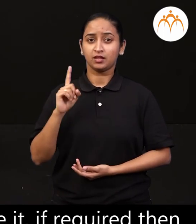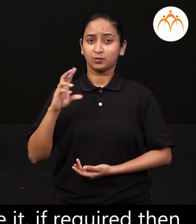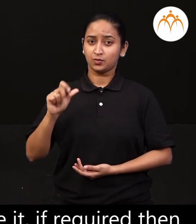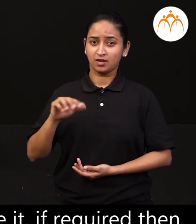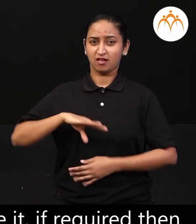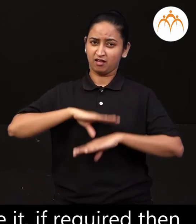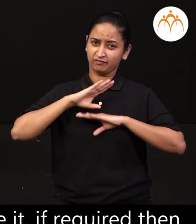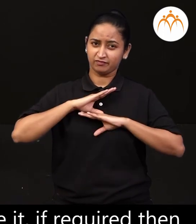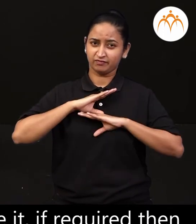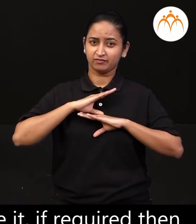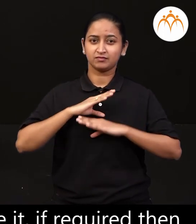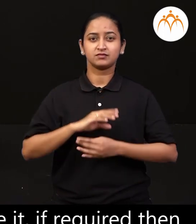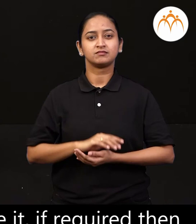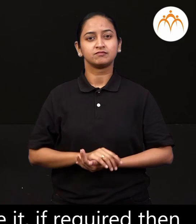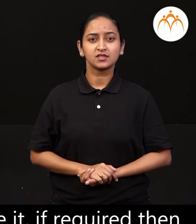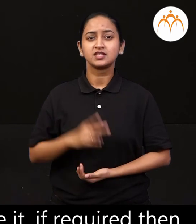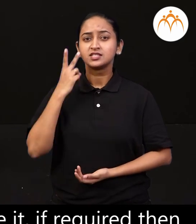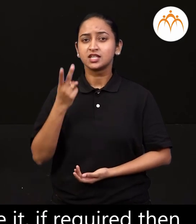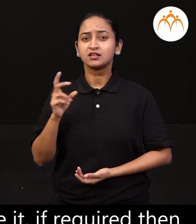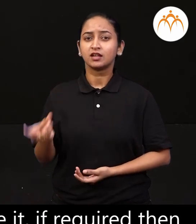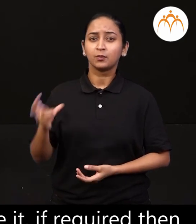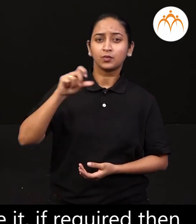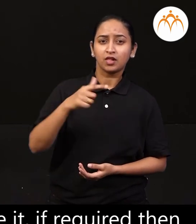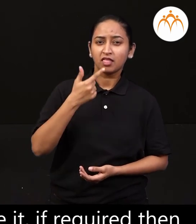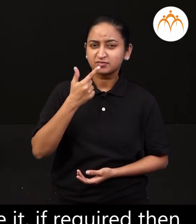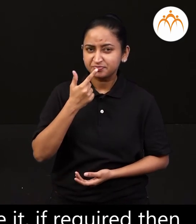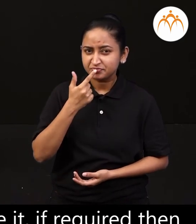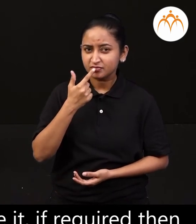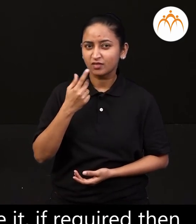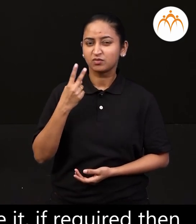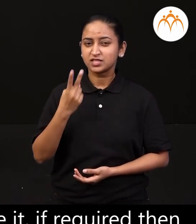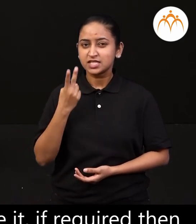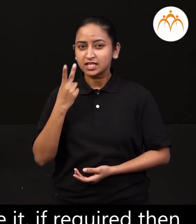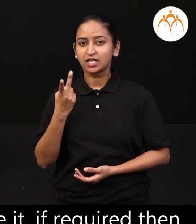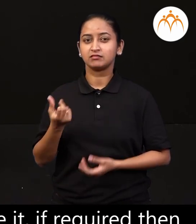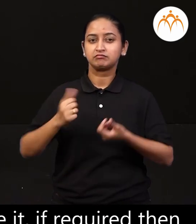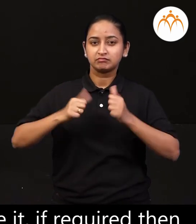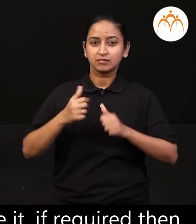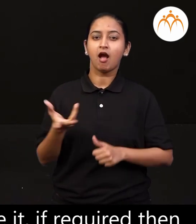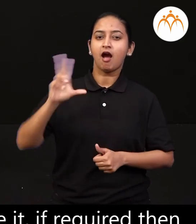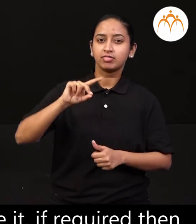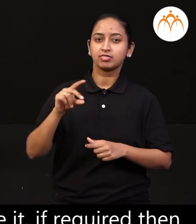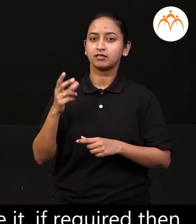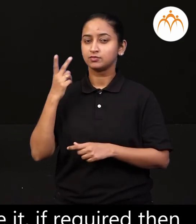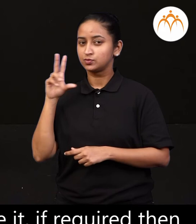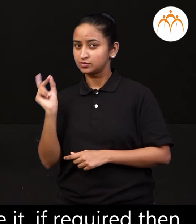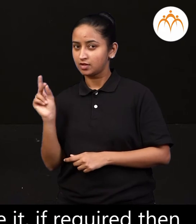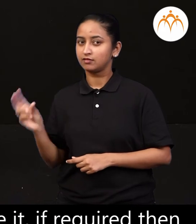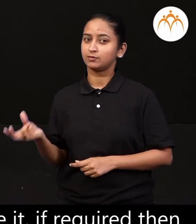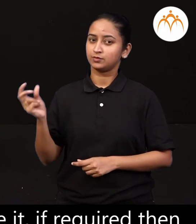One is enough. Let us test it. If required, then only we will cut another